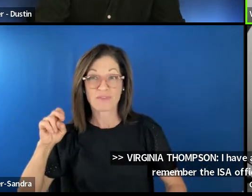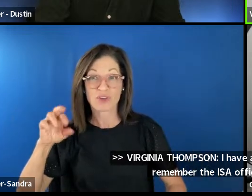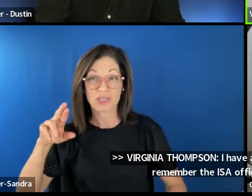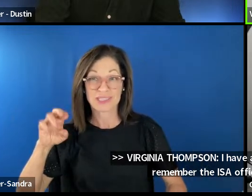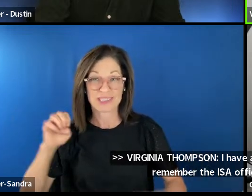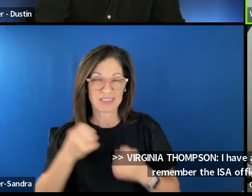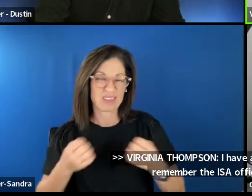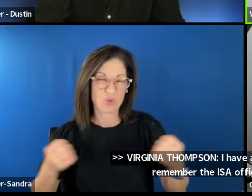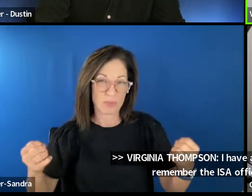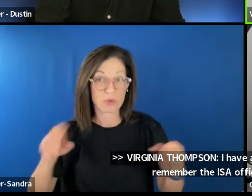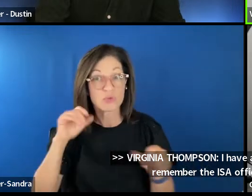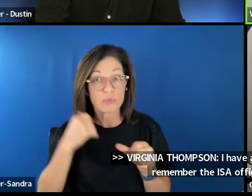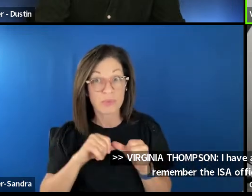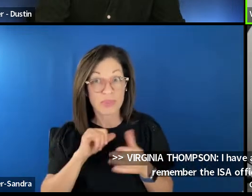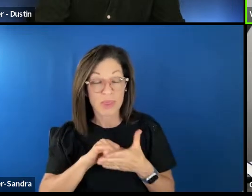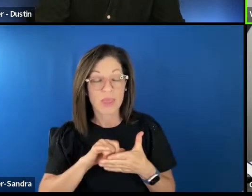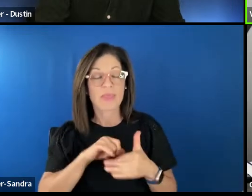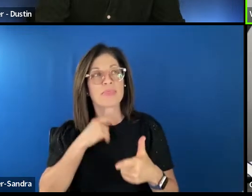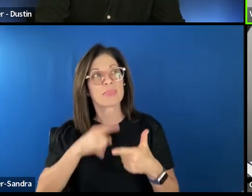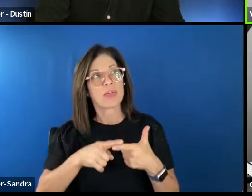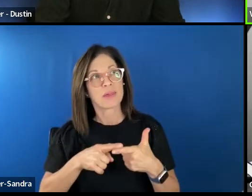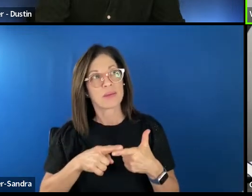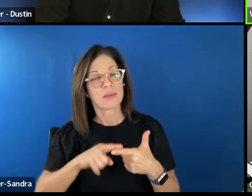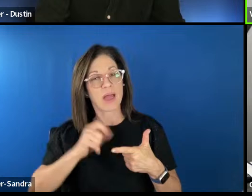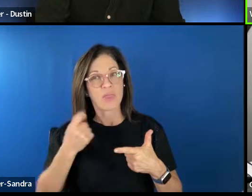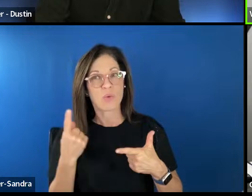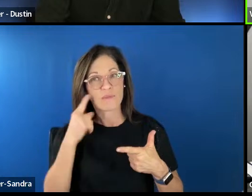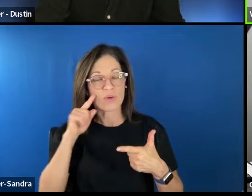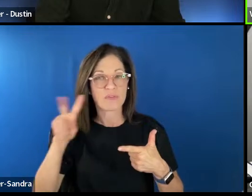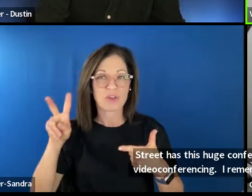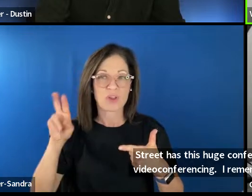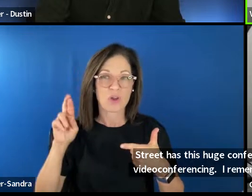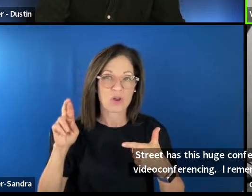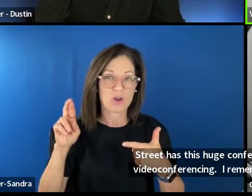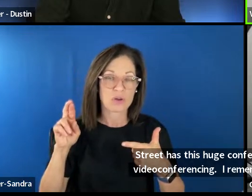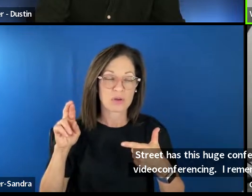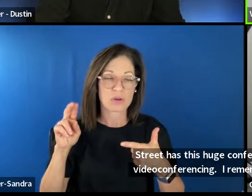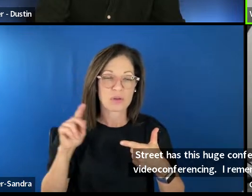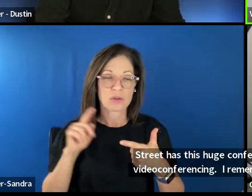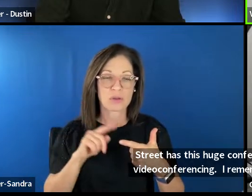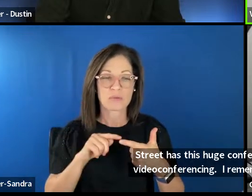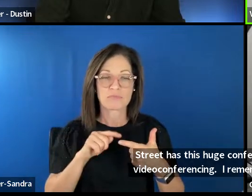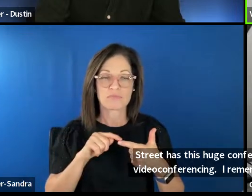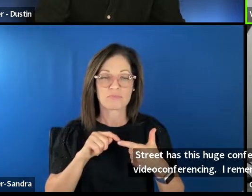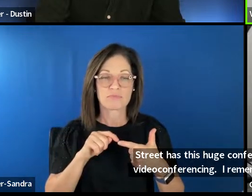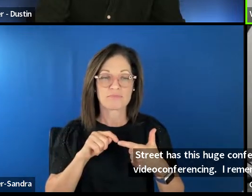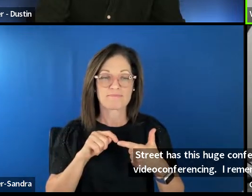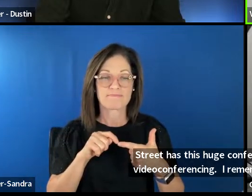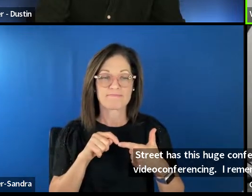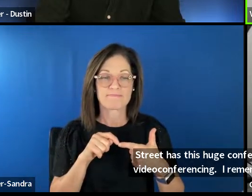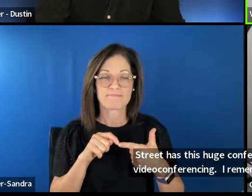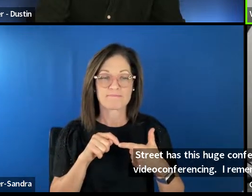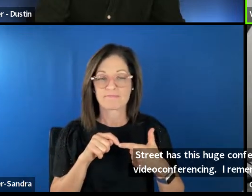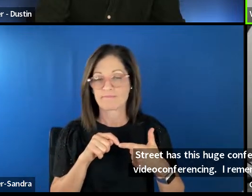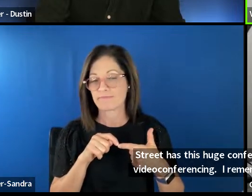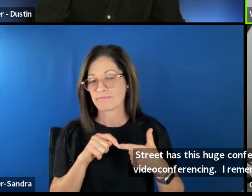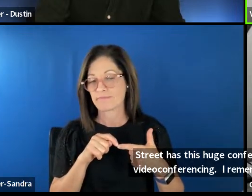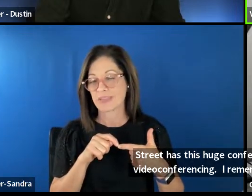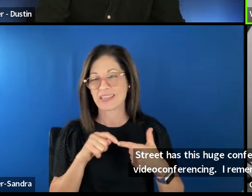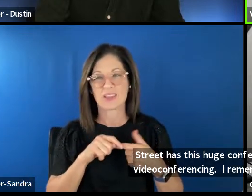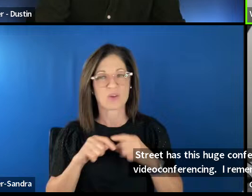I remember that one. And then there was one for book rehab in the West